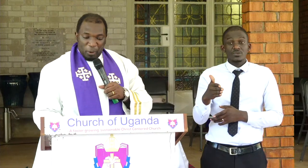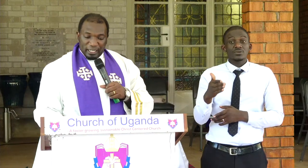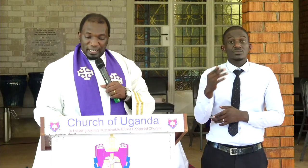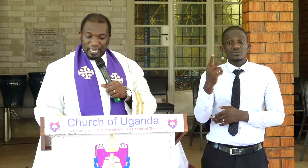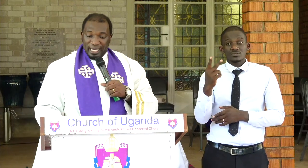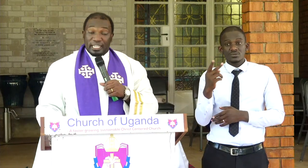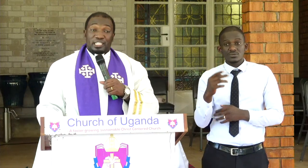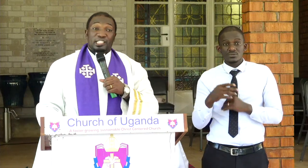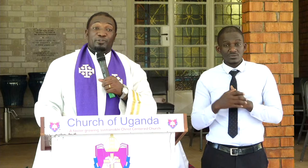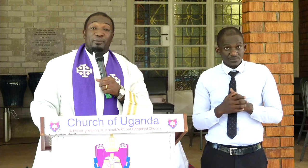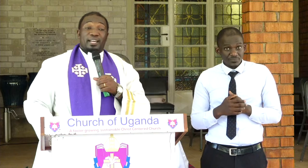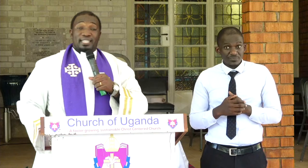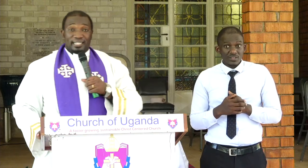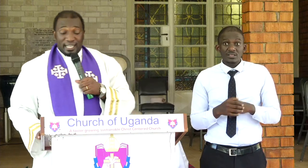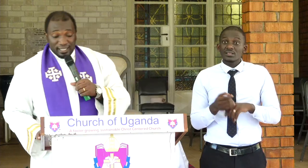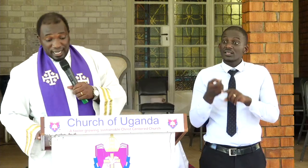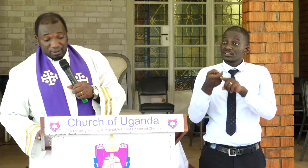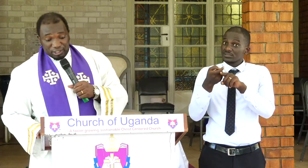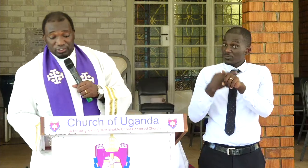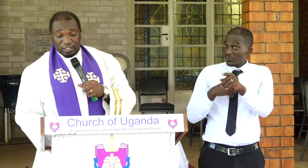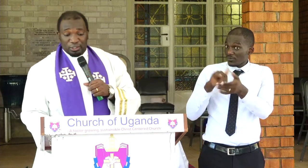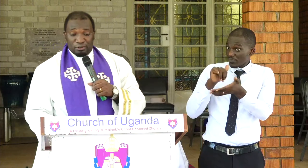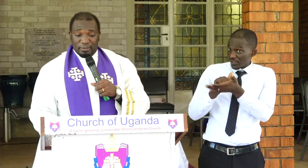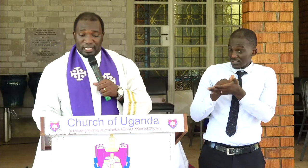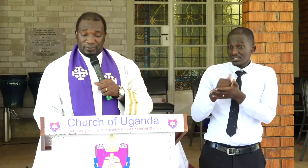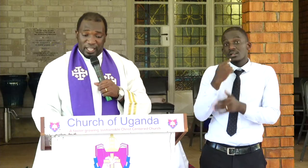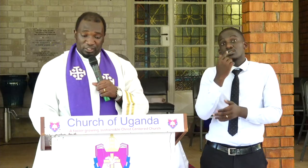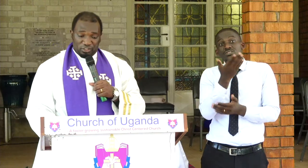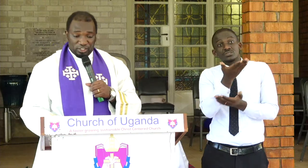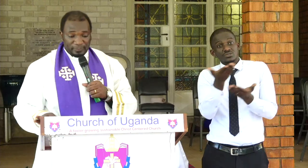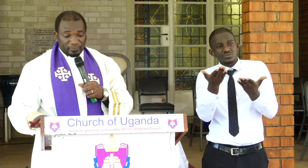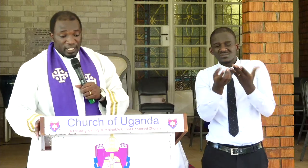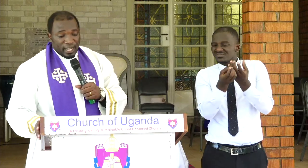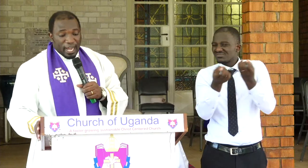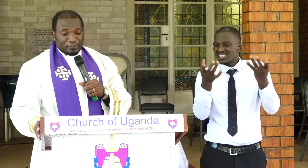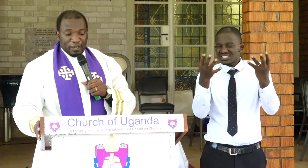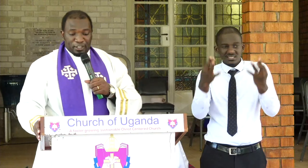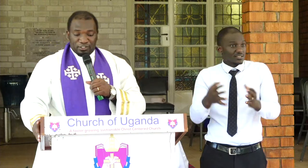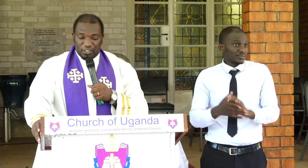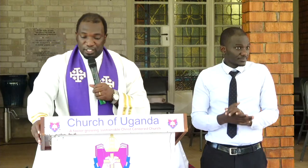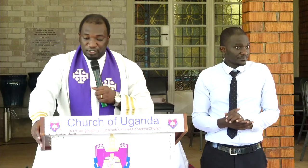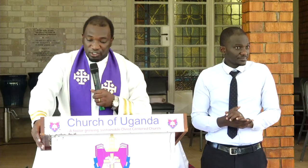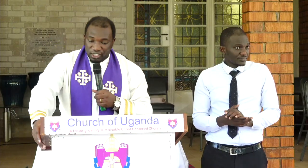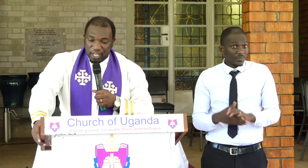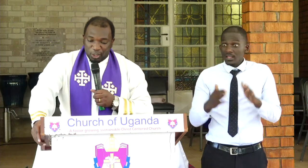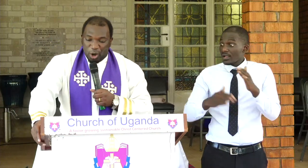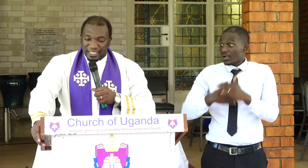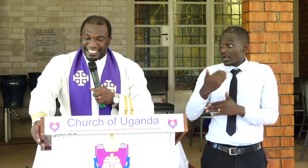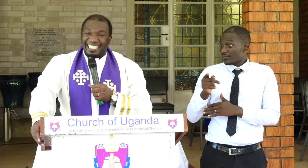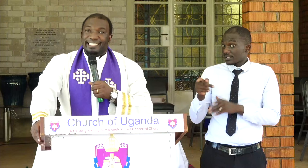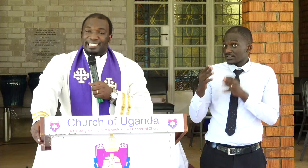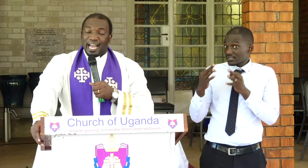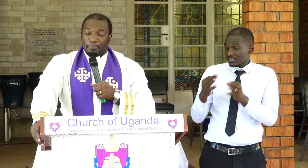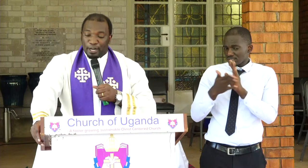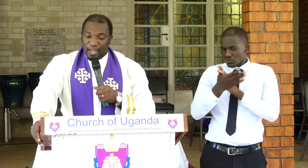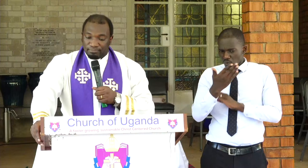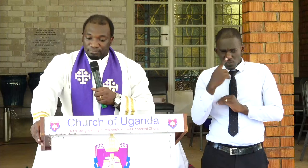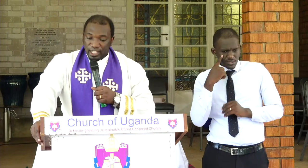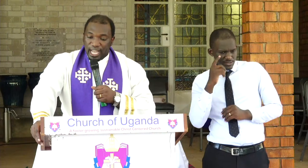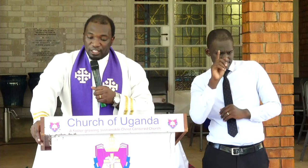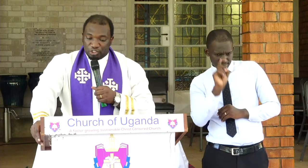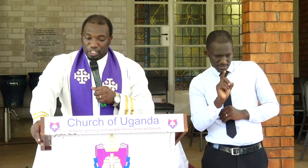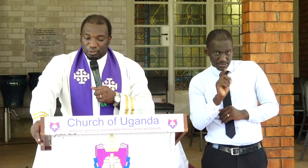With verse 1. And it is from that I will say to you many things. After these things, God tested